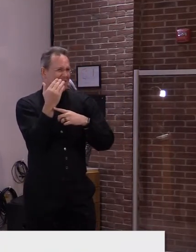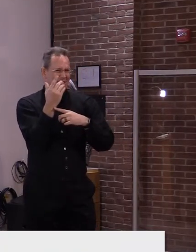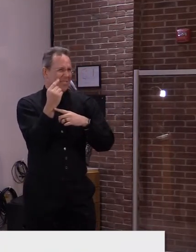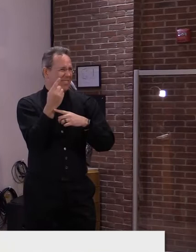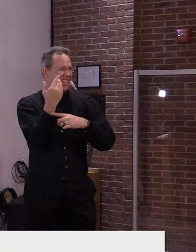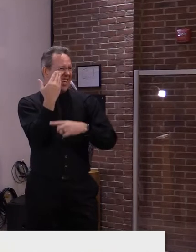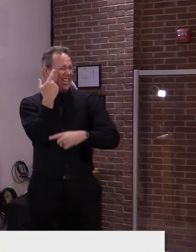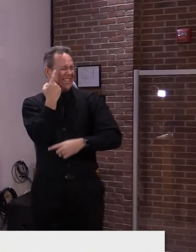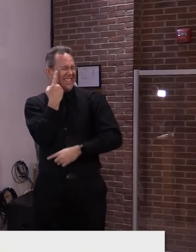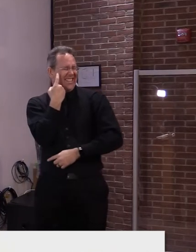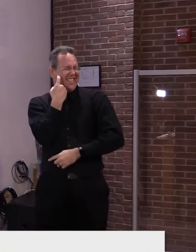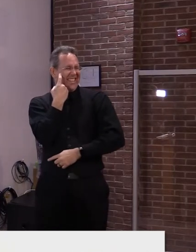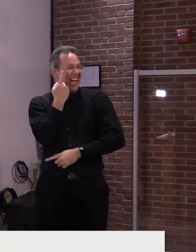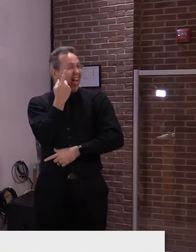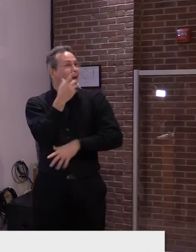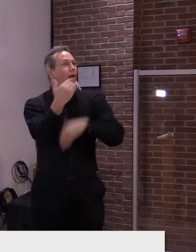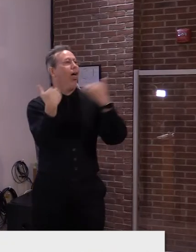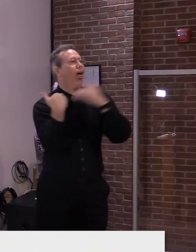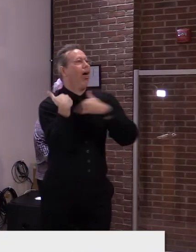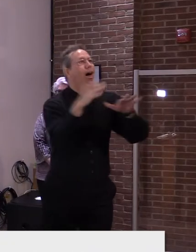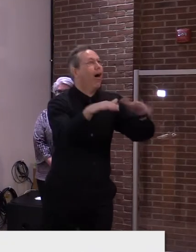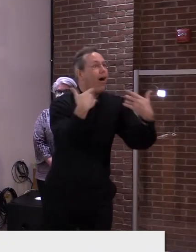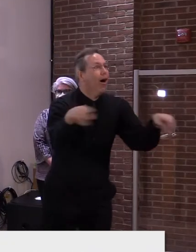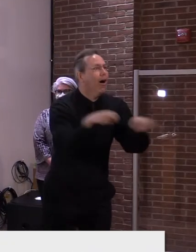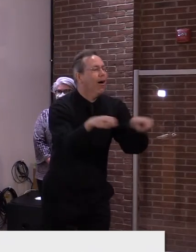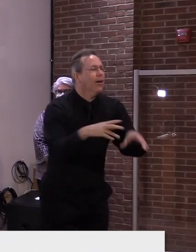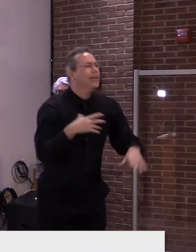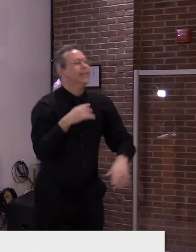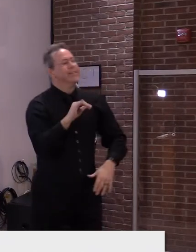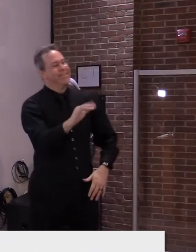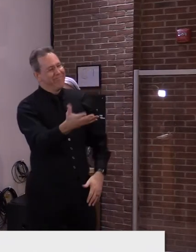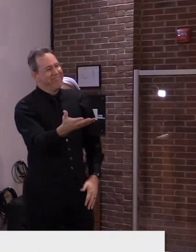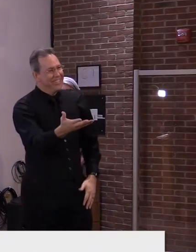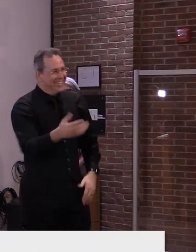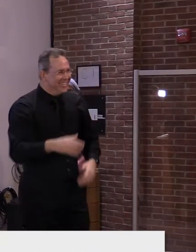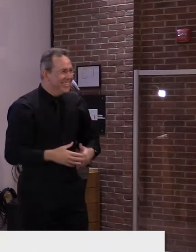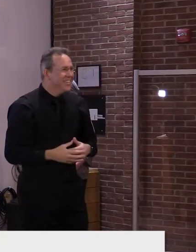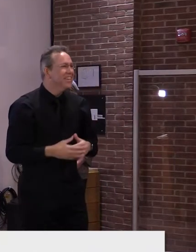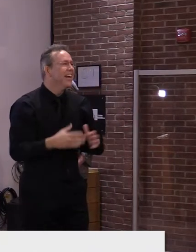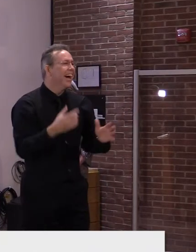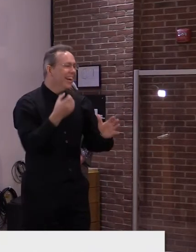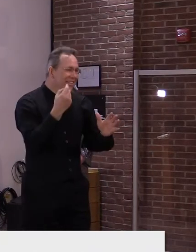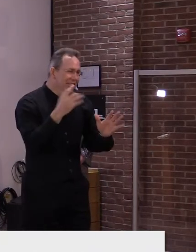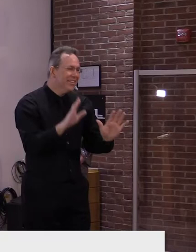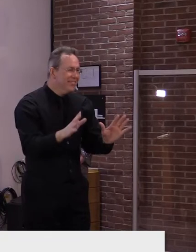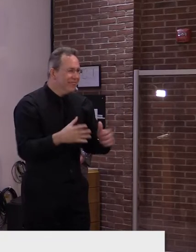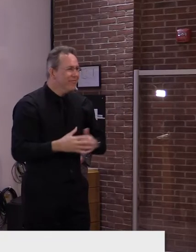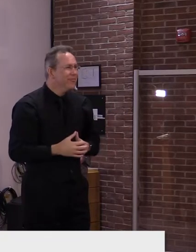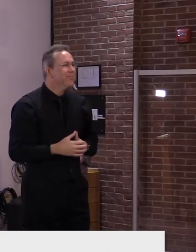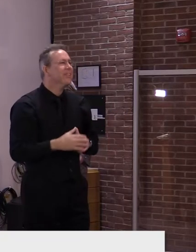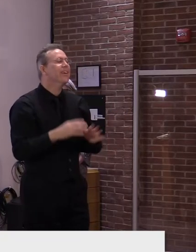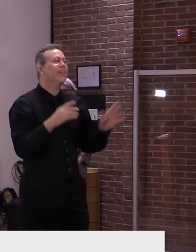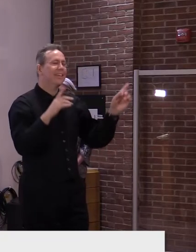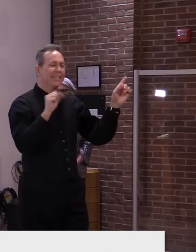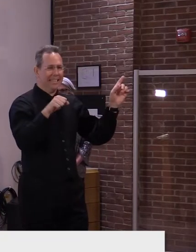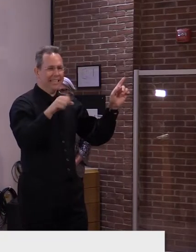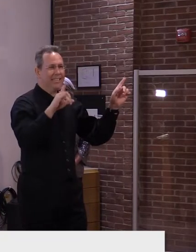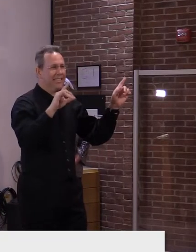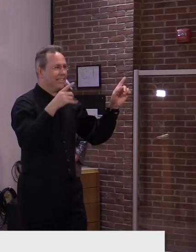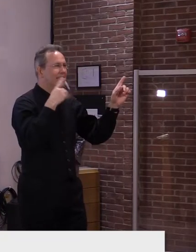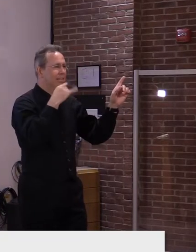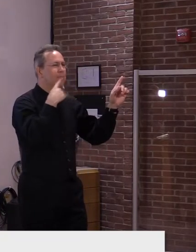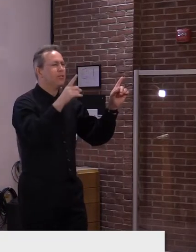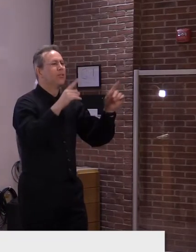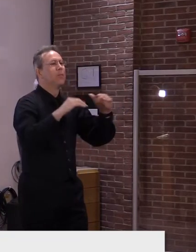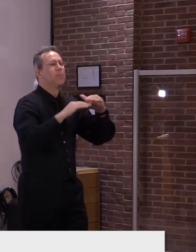But they basically did say that a minimum of 3 feet for